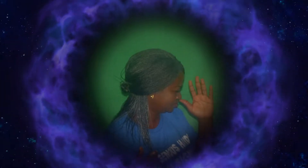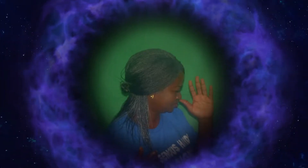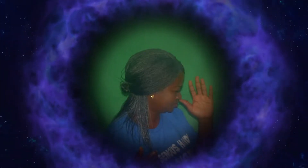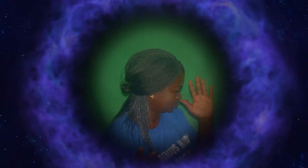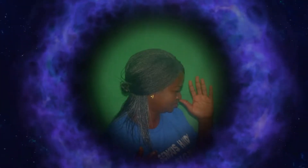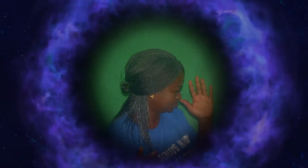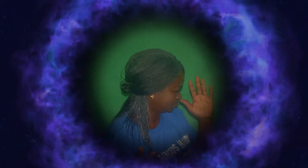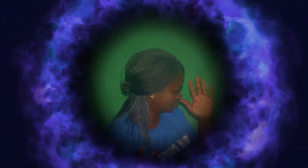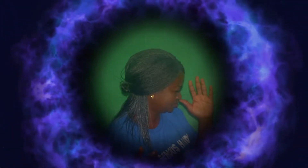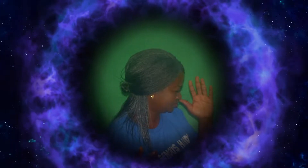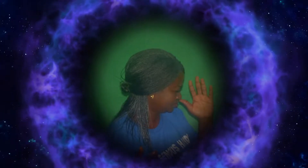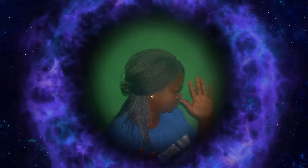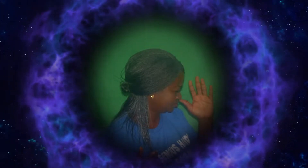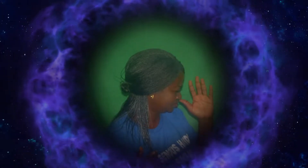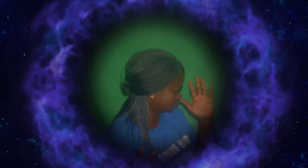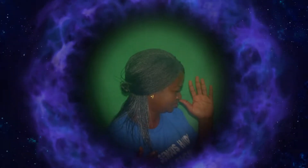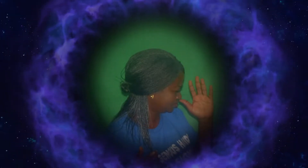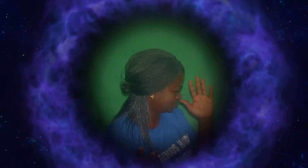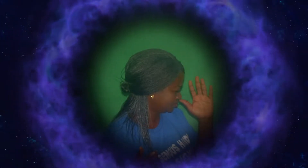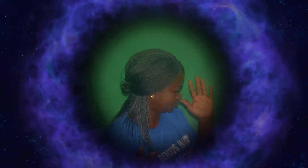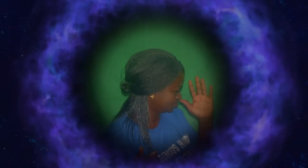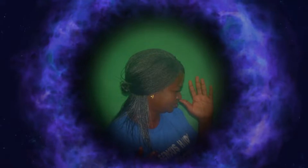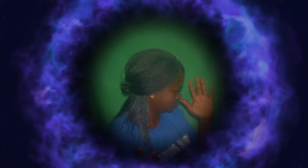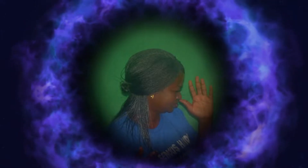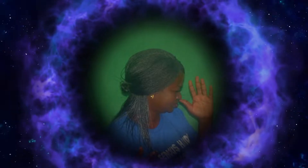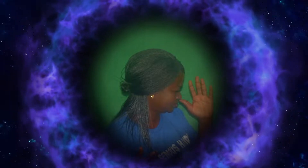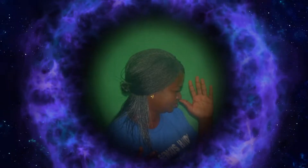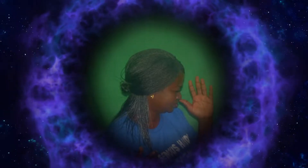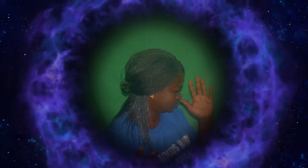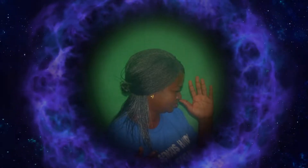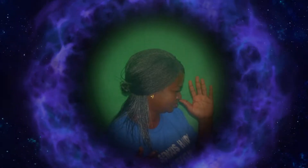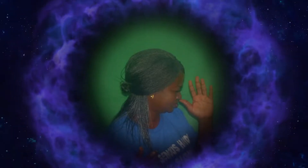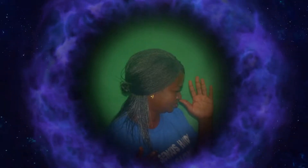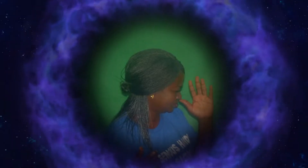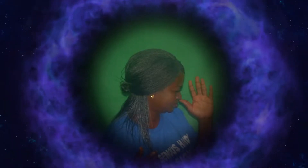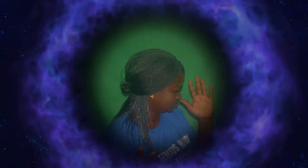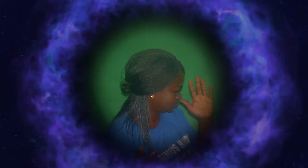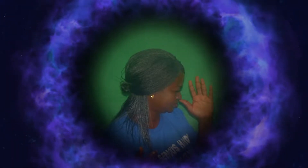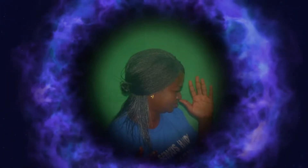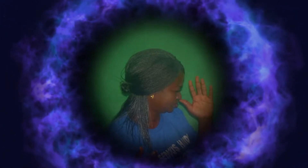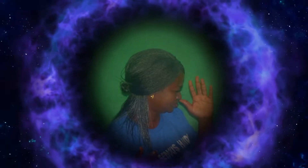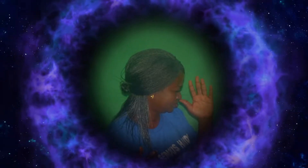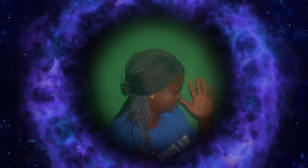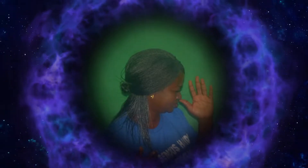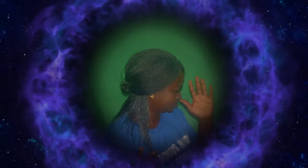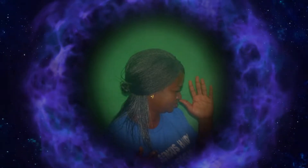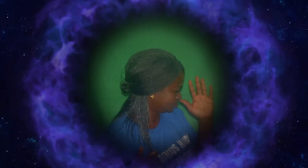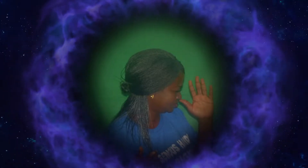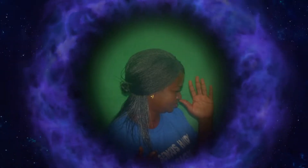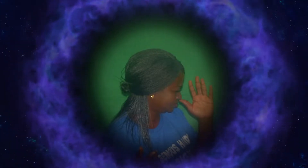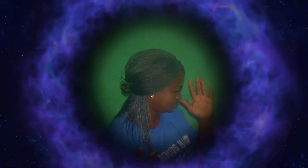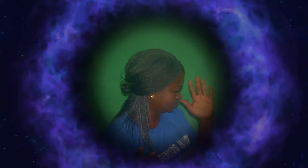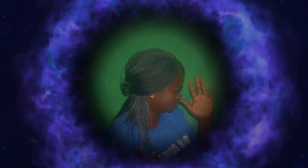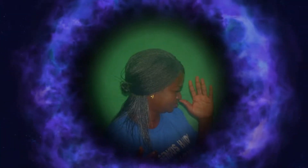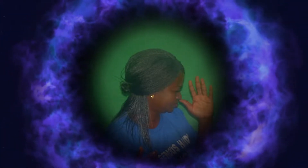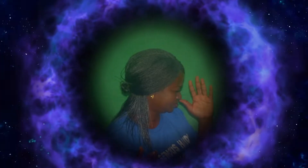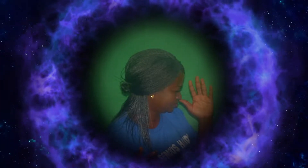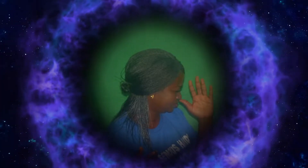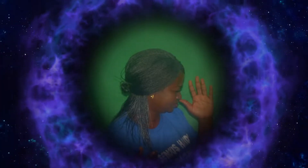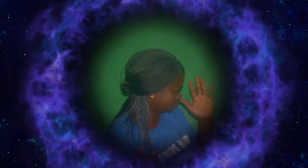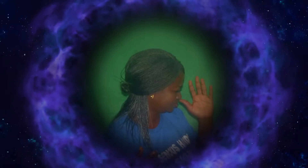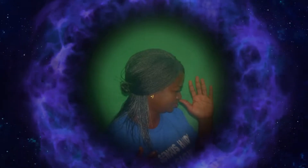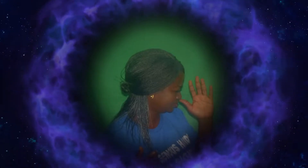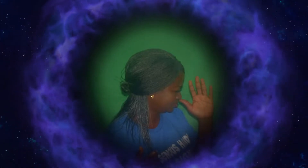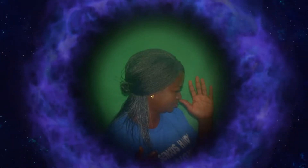asked. I need something that can fly, something with a big voice, and something that